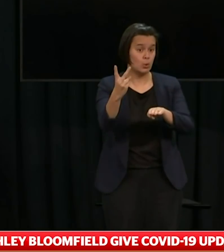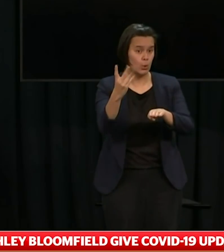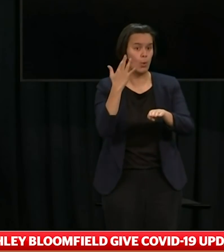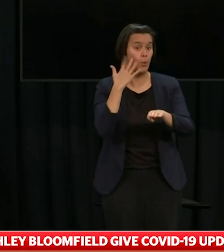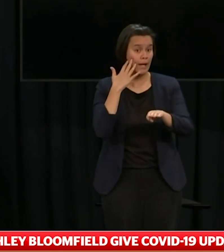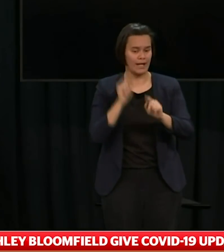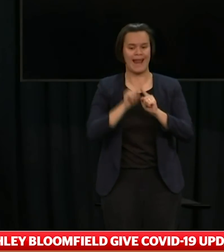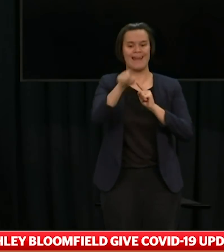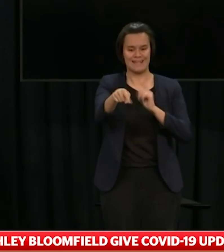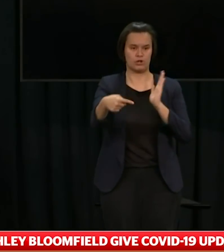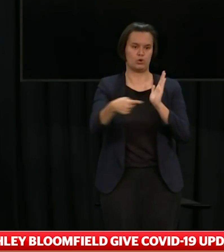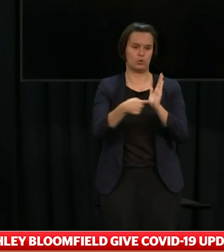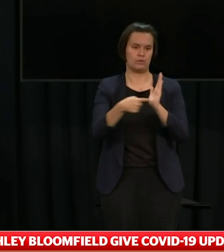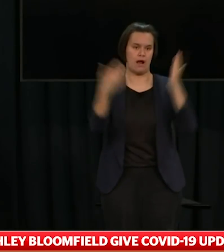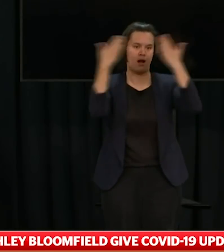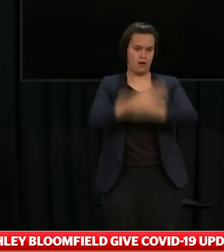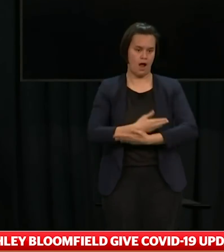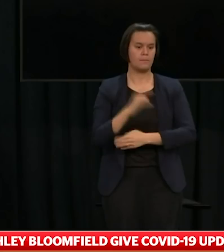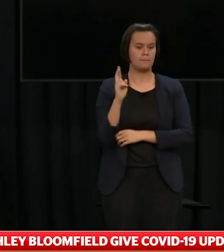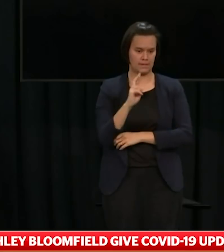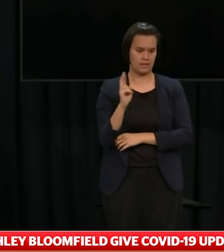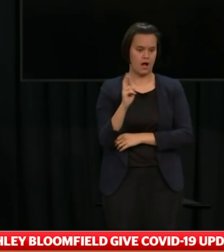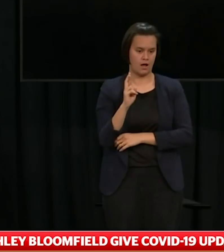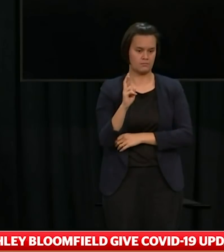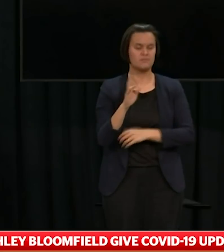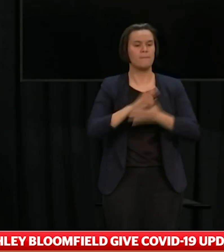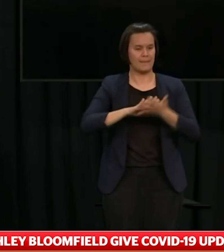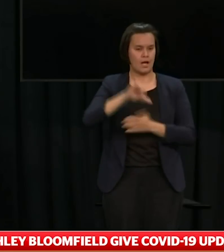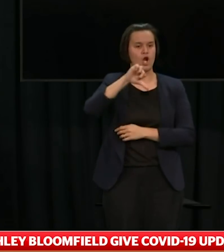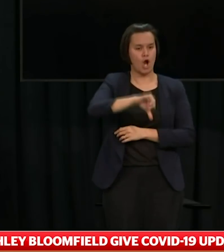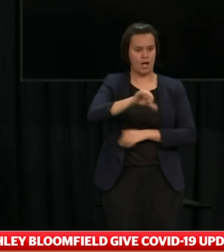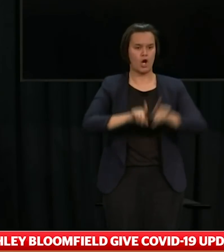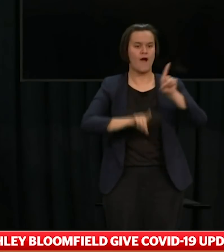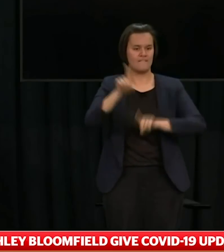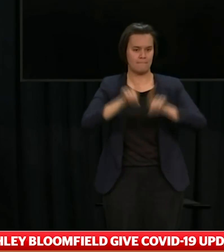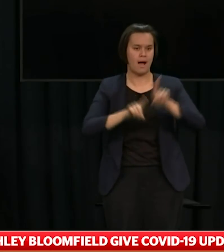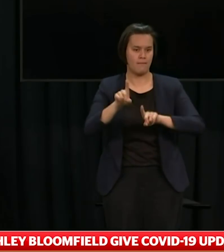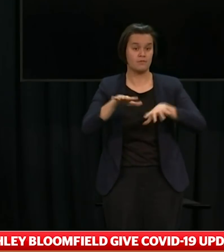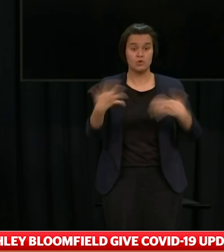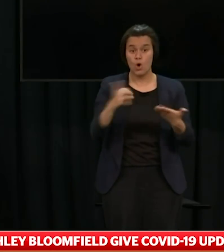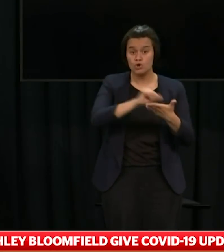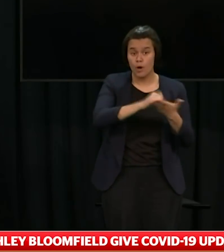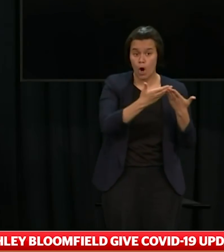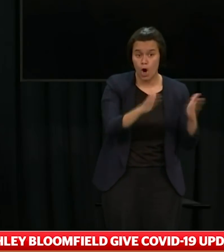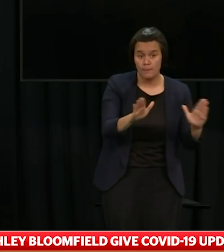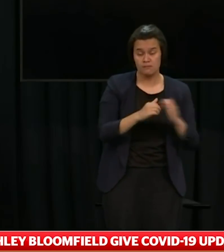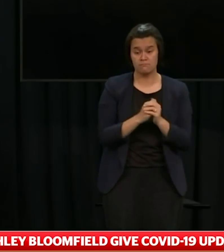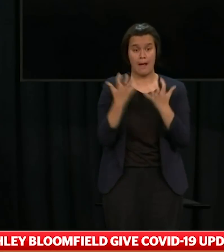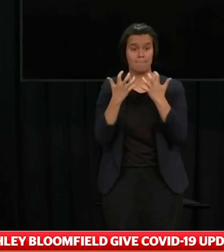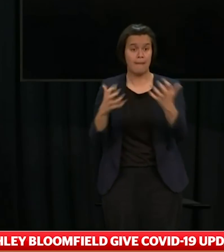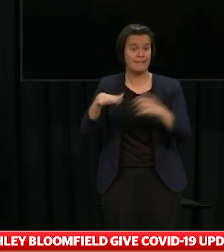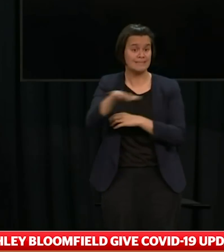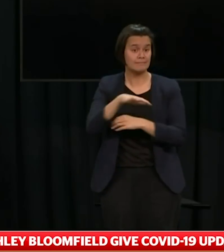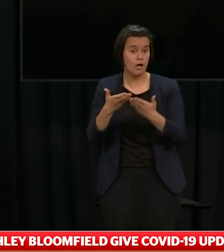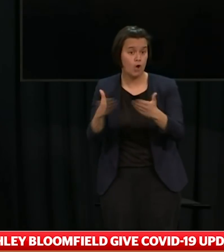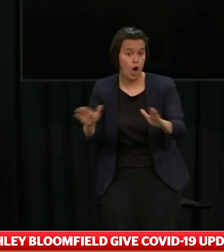p.m. A reminder again that this means retail can return, public facilities can open, and gatherings